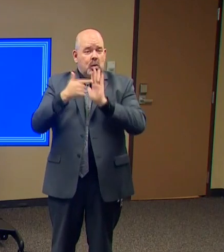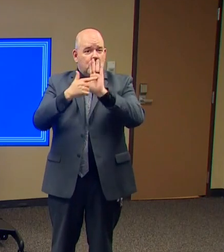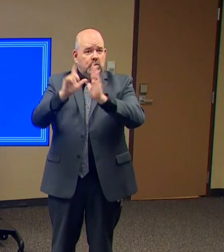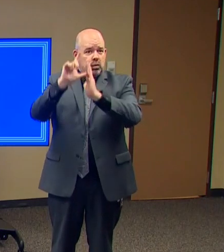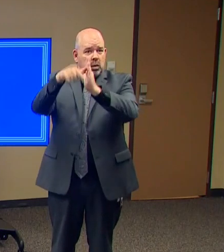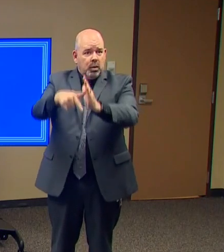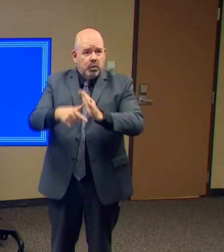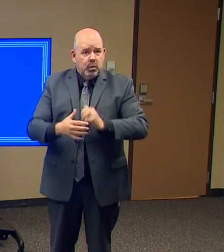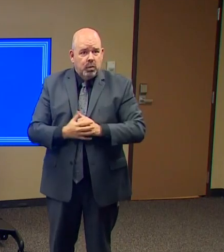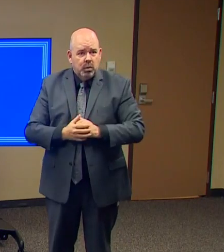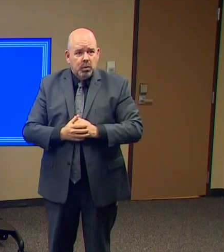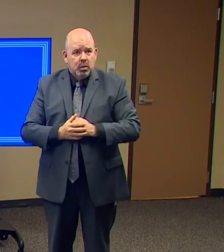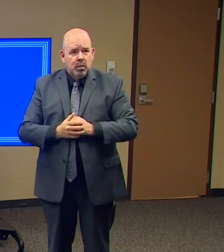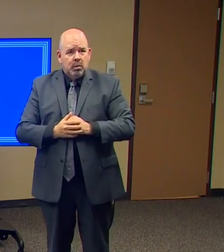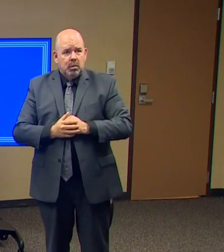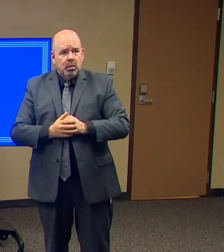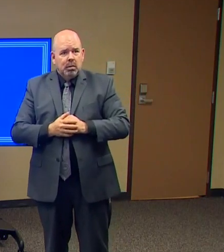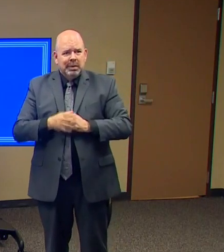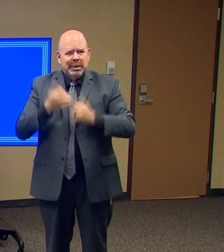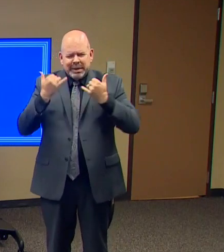Clinical Innovation.